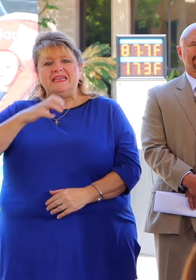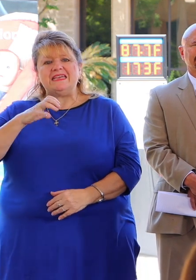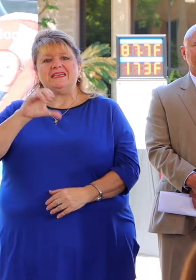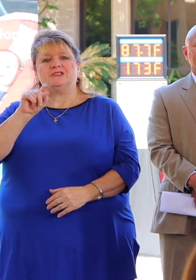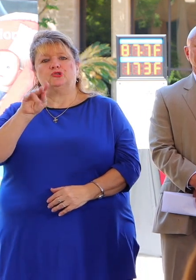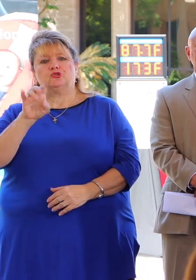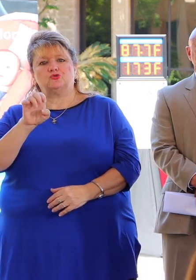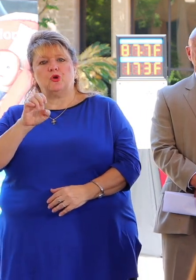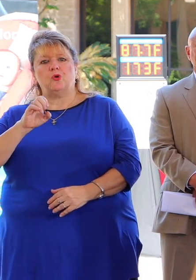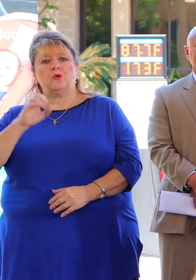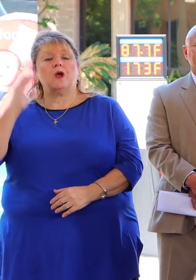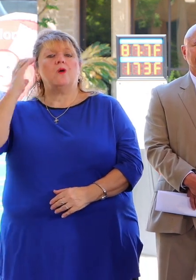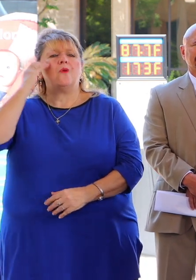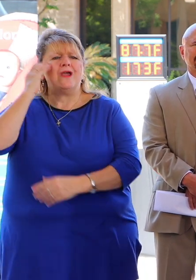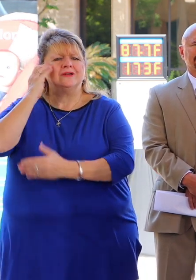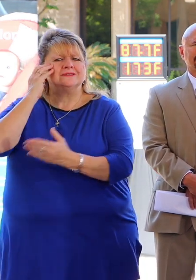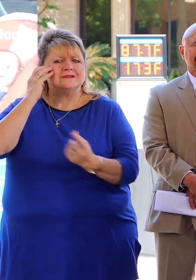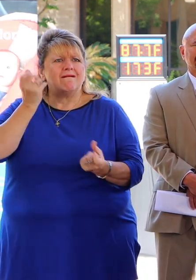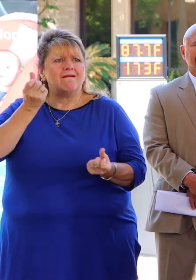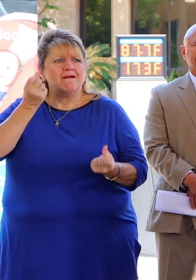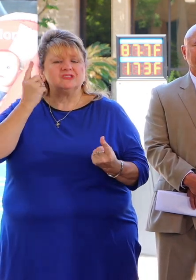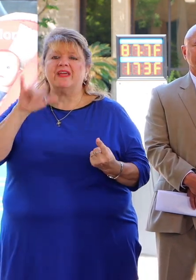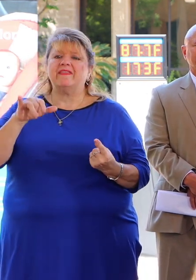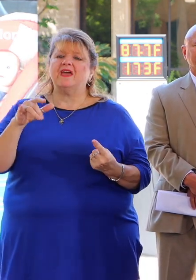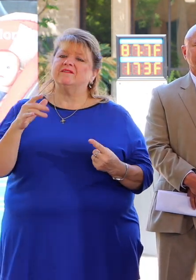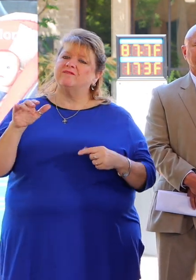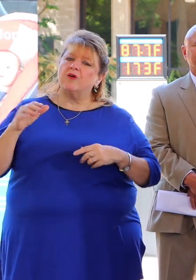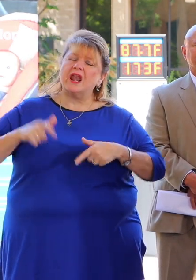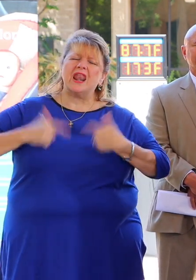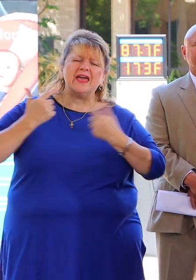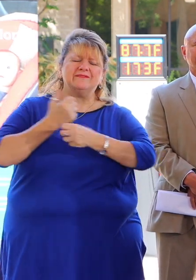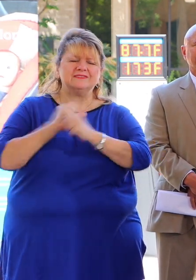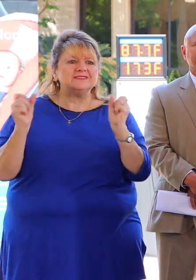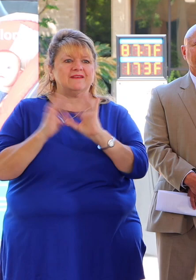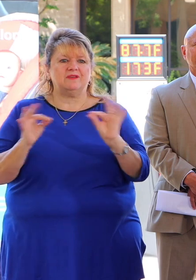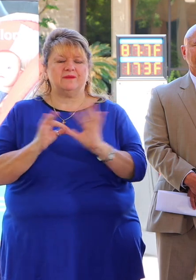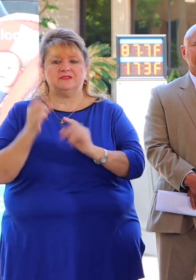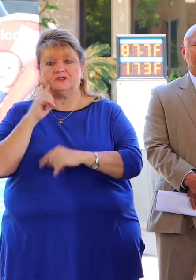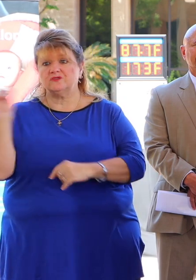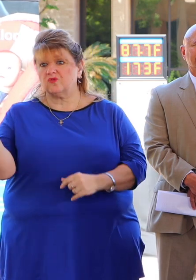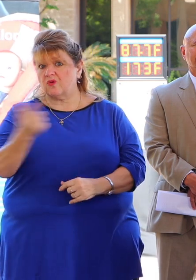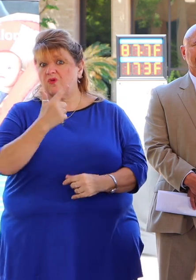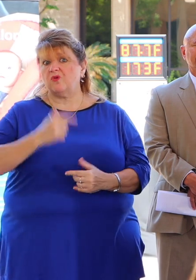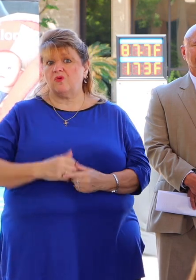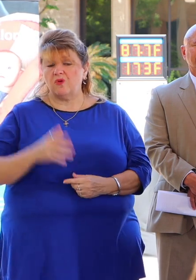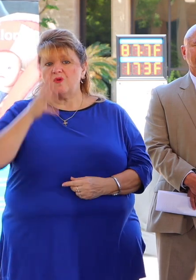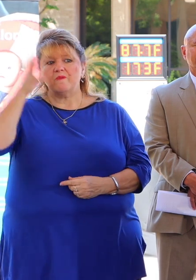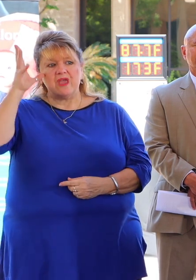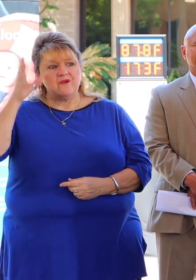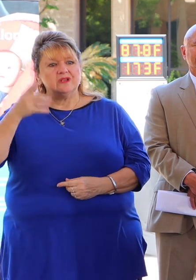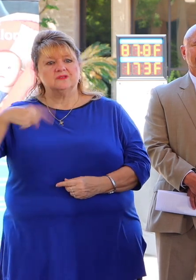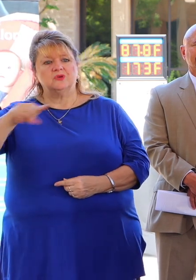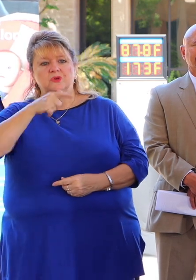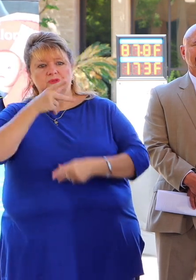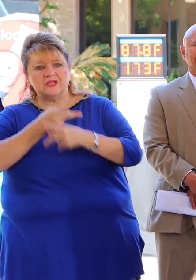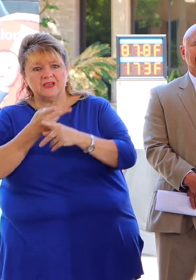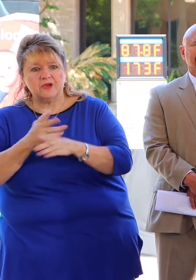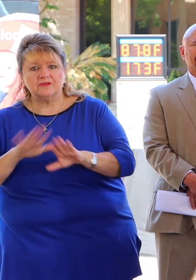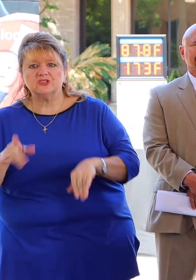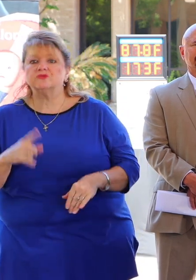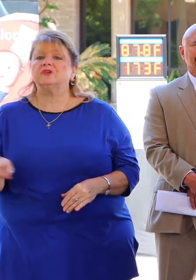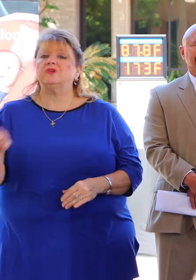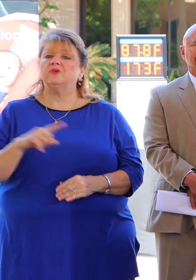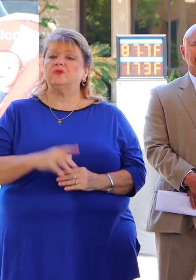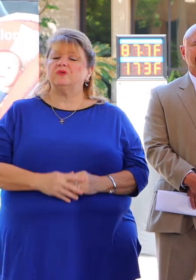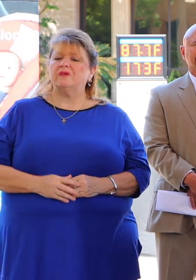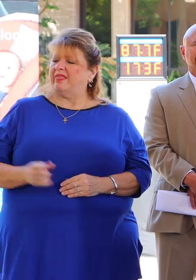help spread this life-saving message to parents and caregivers. And one of the biggest factors in this, in these